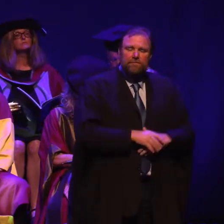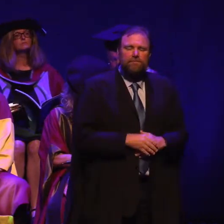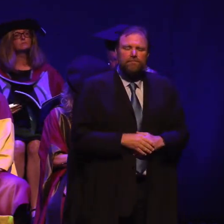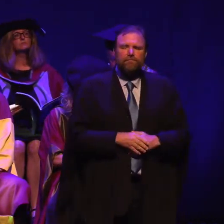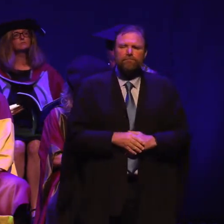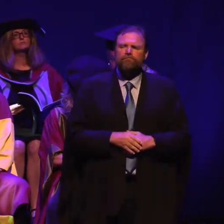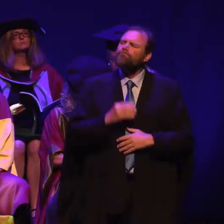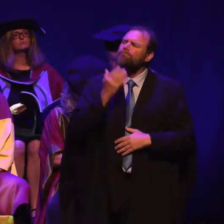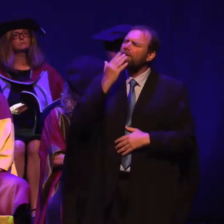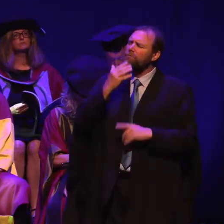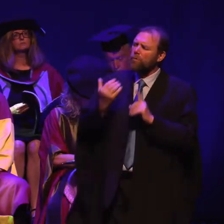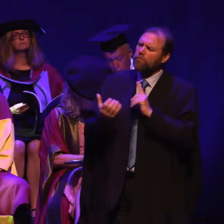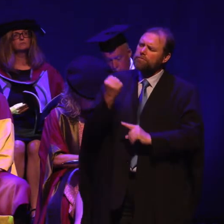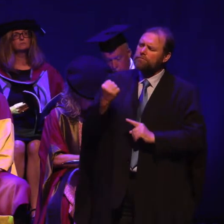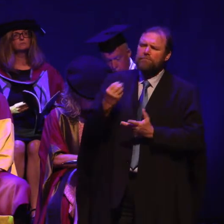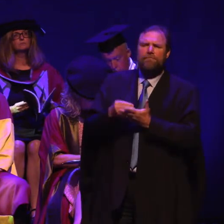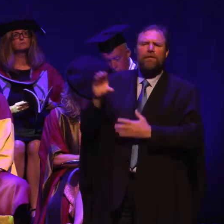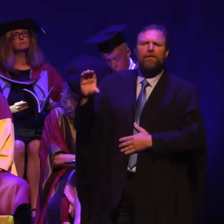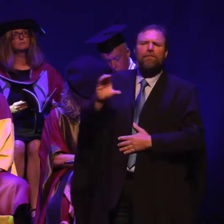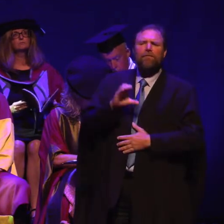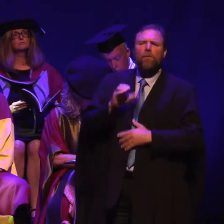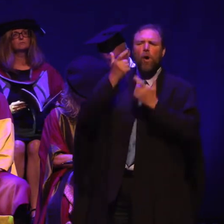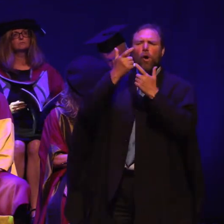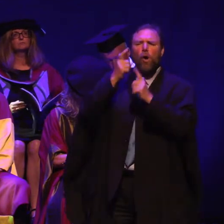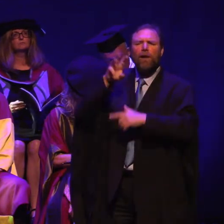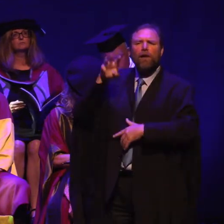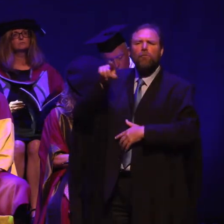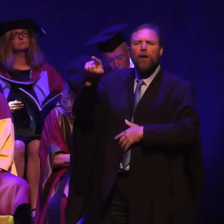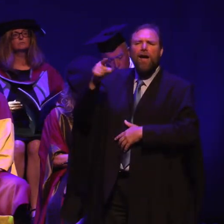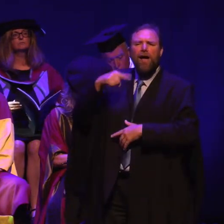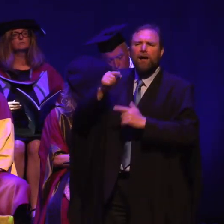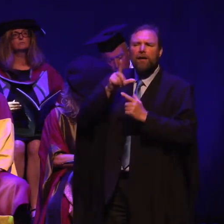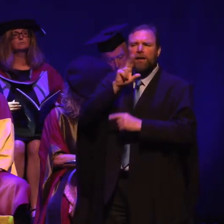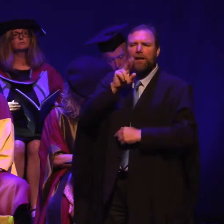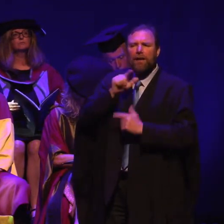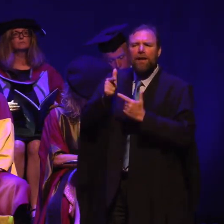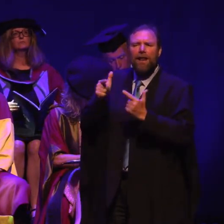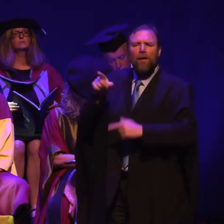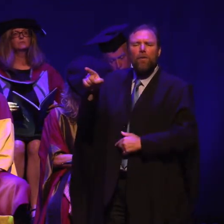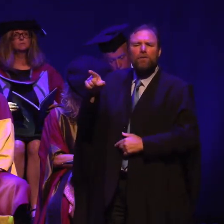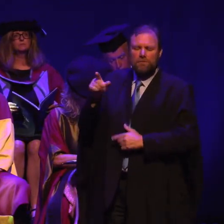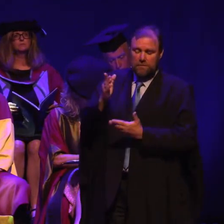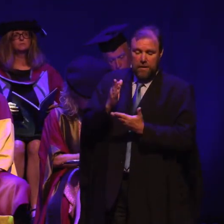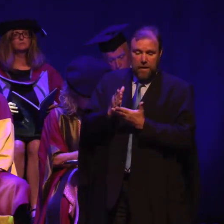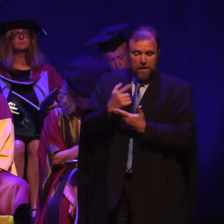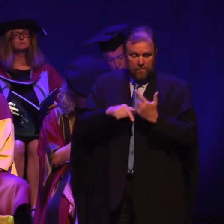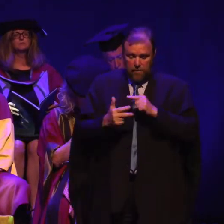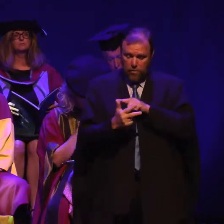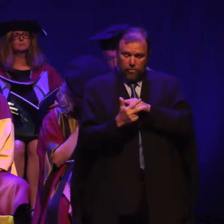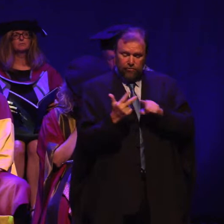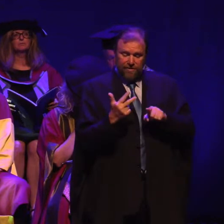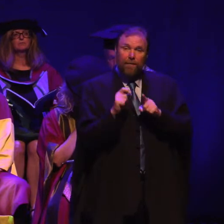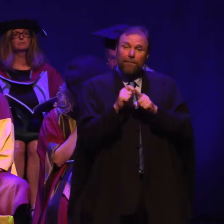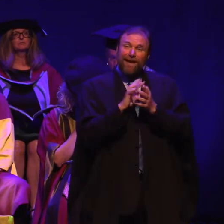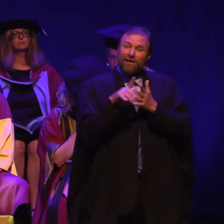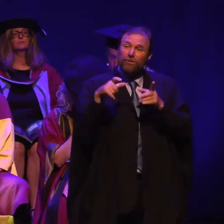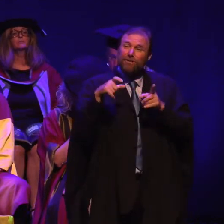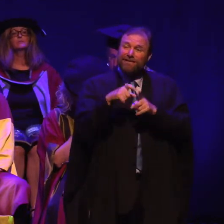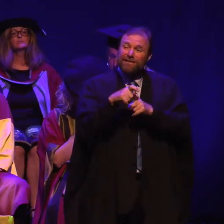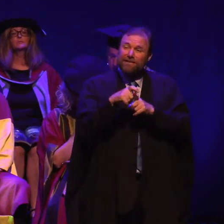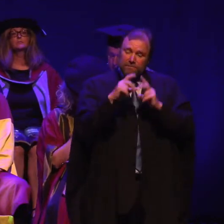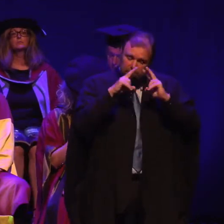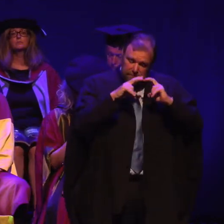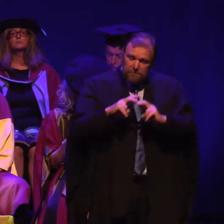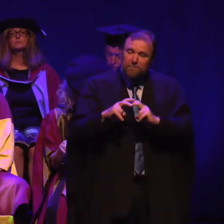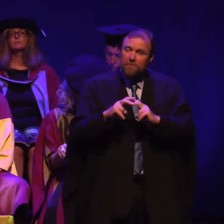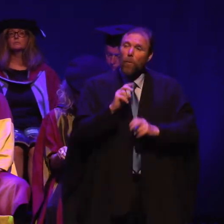secured funding from the Coleg Cymraeg Cenedlaethol for three PhD studentships to conduct Welsh medium